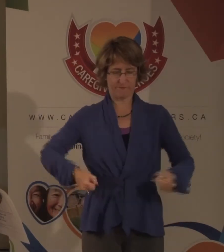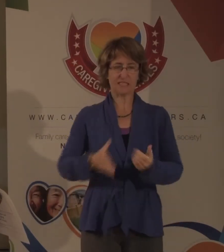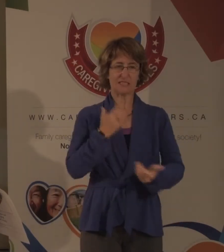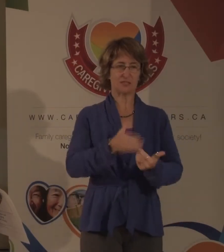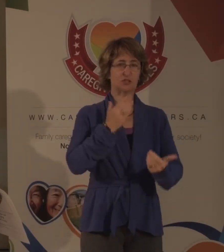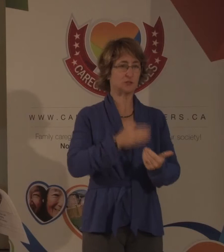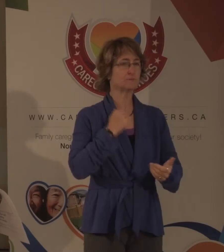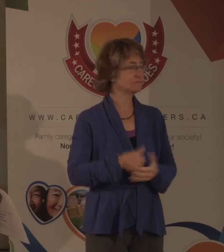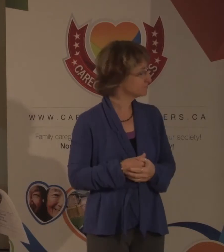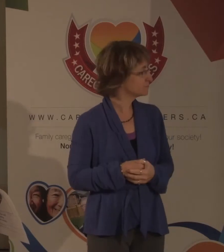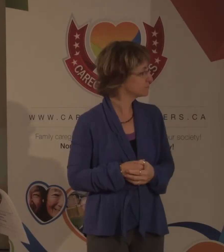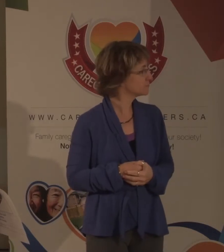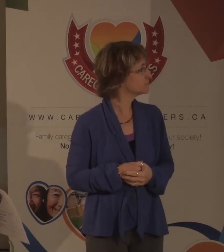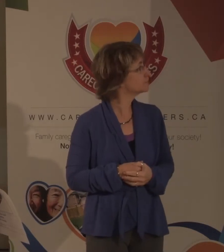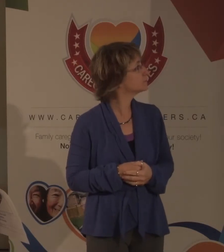wheelchair.